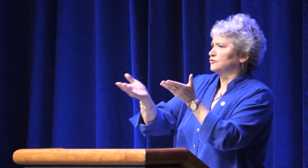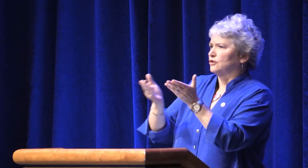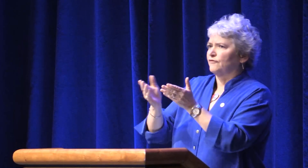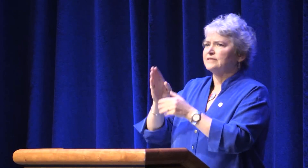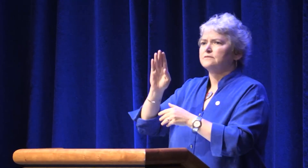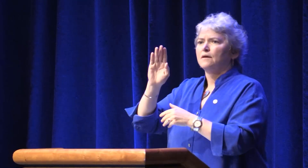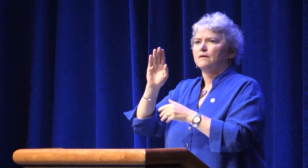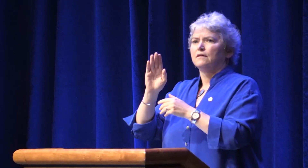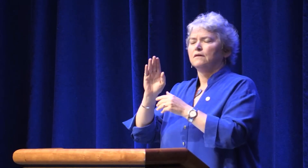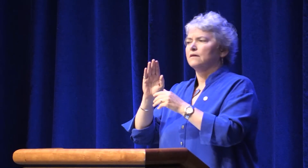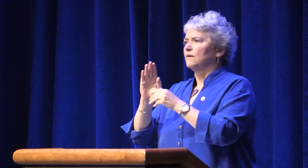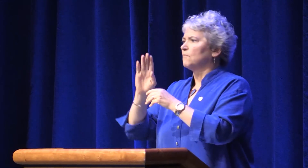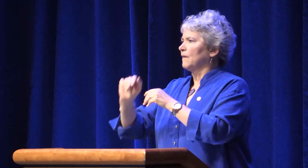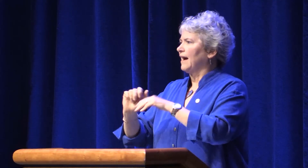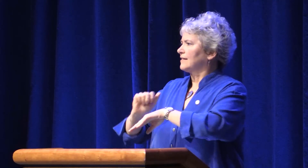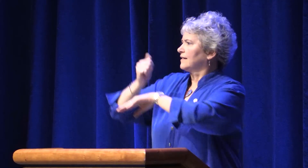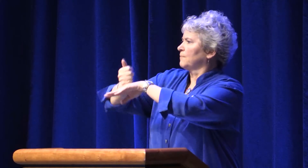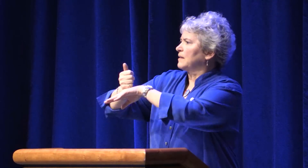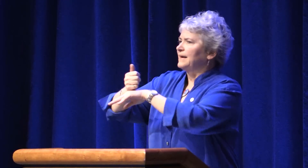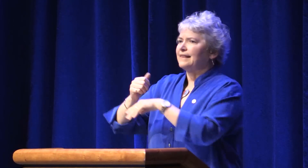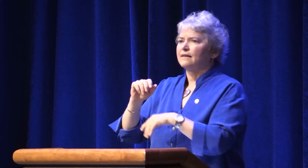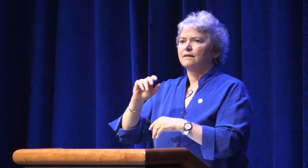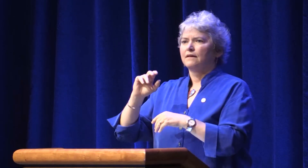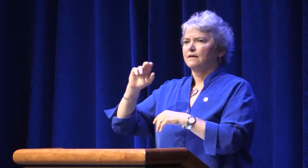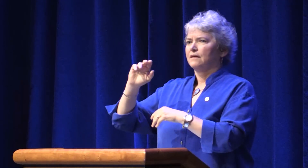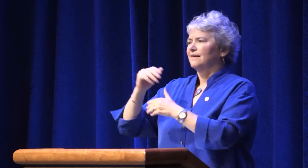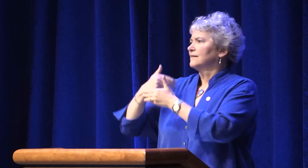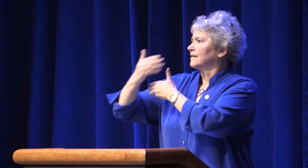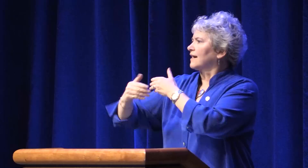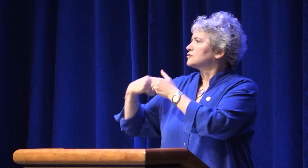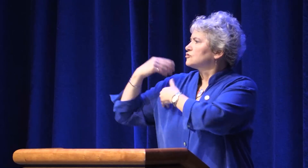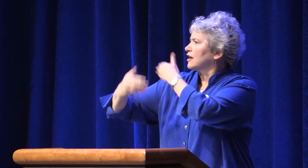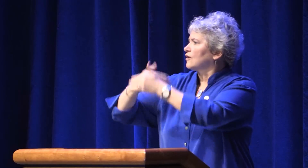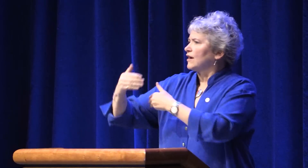Obviously, we want to improve emergency response services by establishing